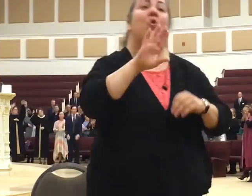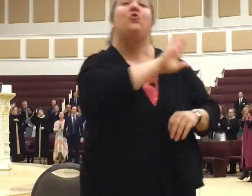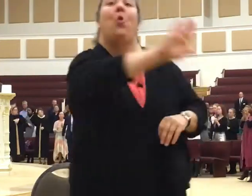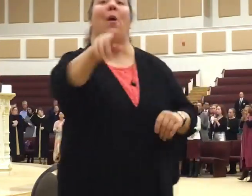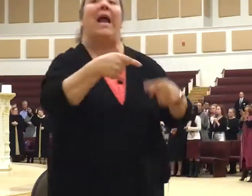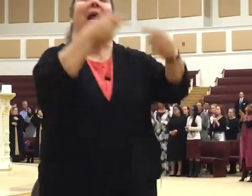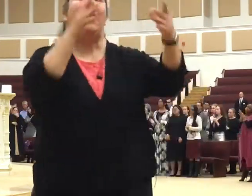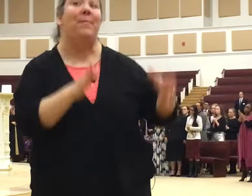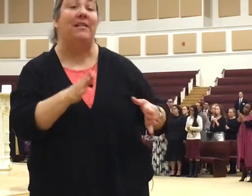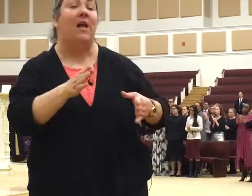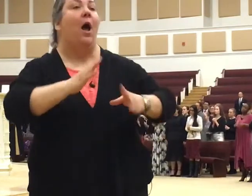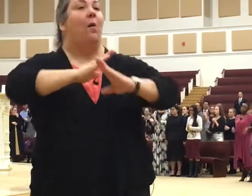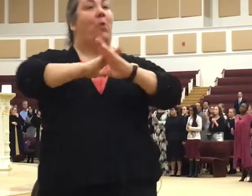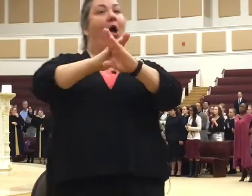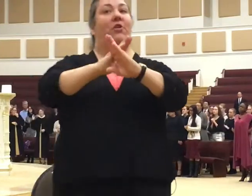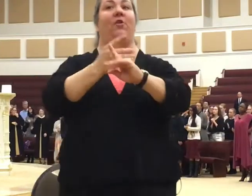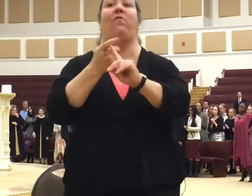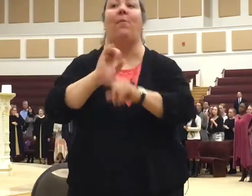from your